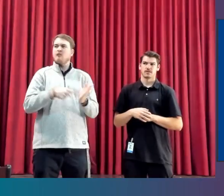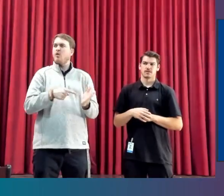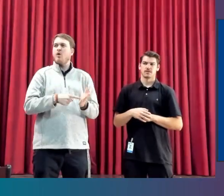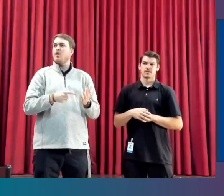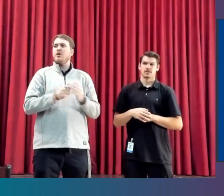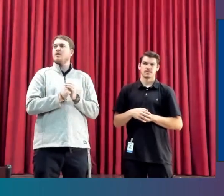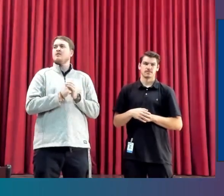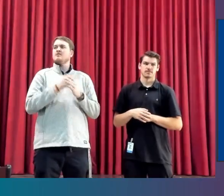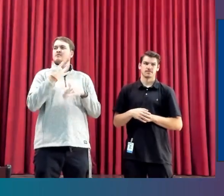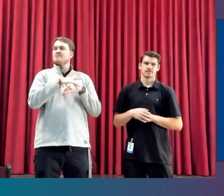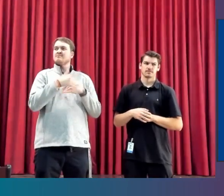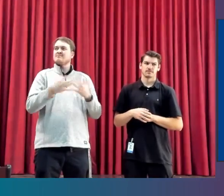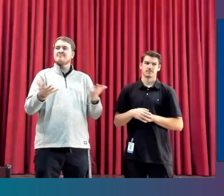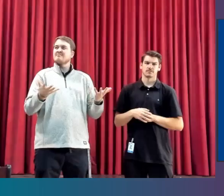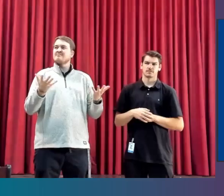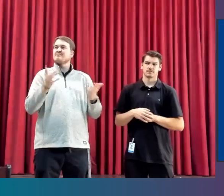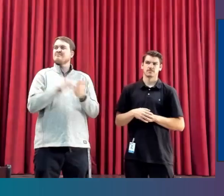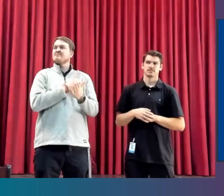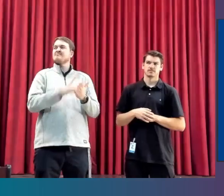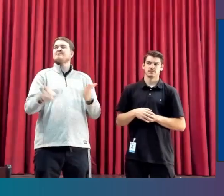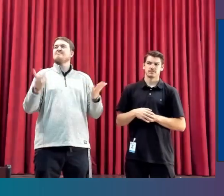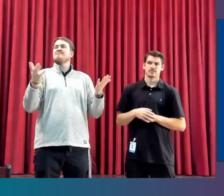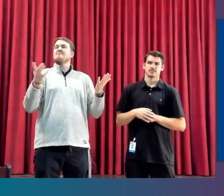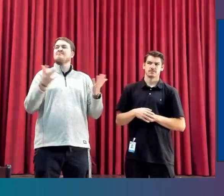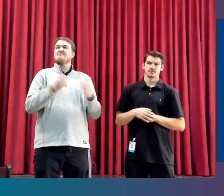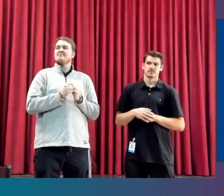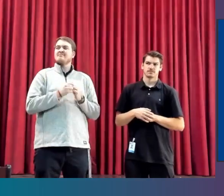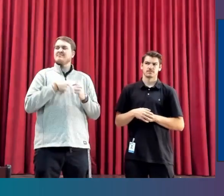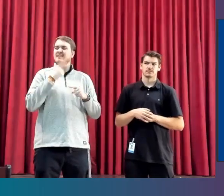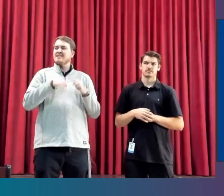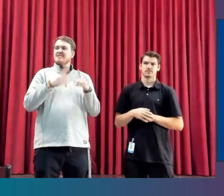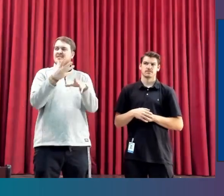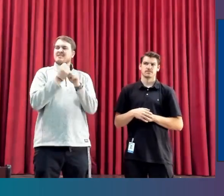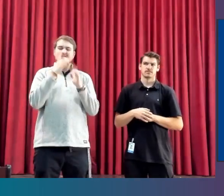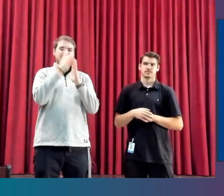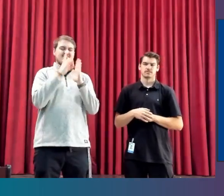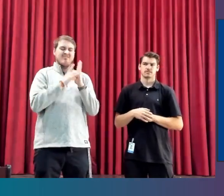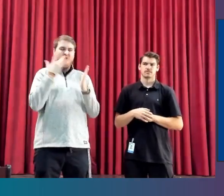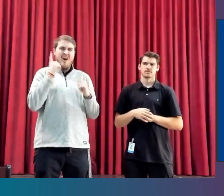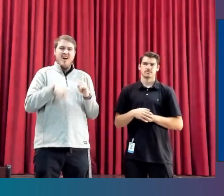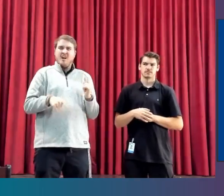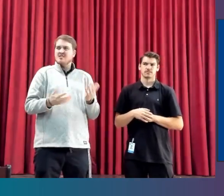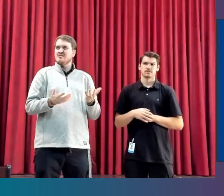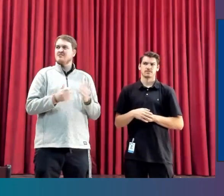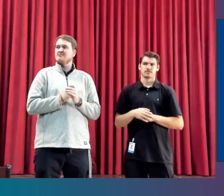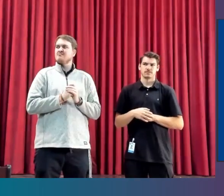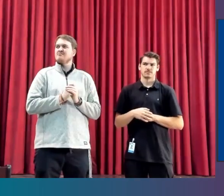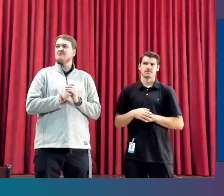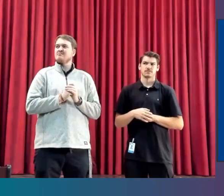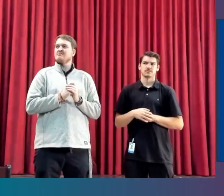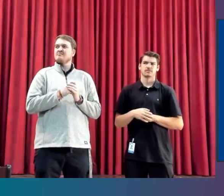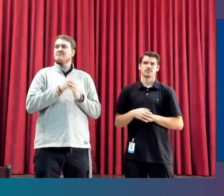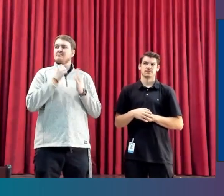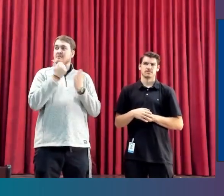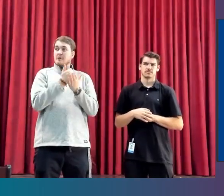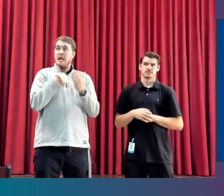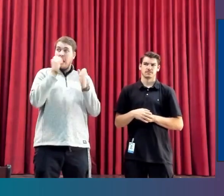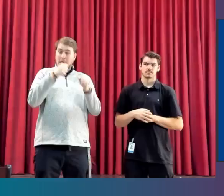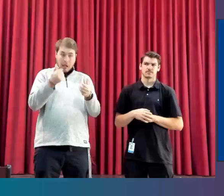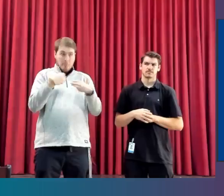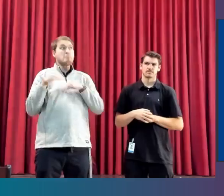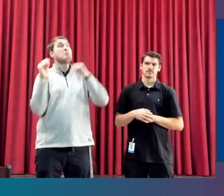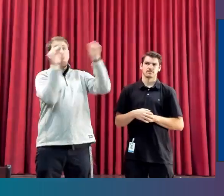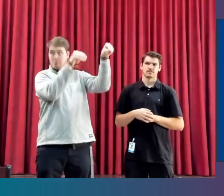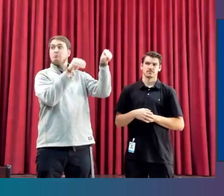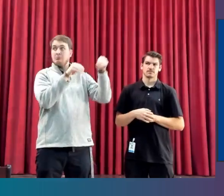Some places are $1,500 that are available. That's not a possibility for a lot of us. So I'm not